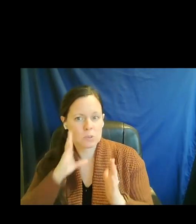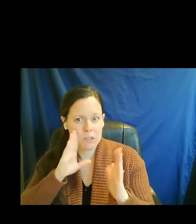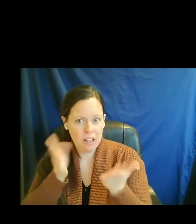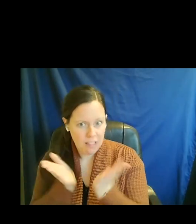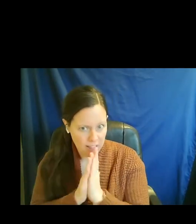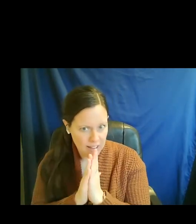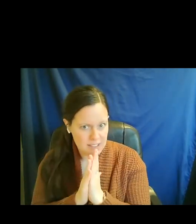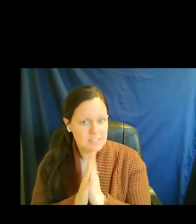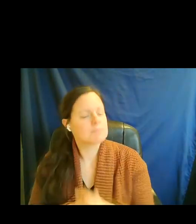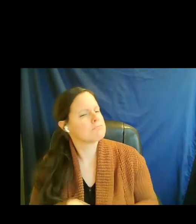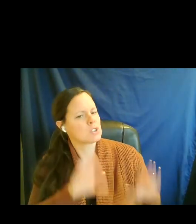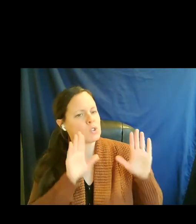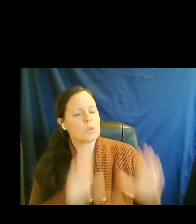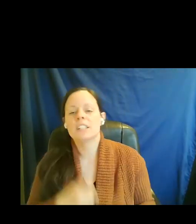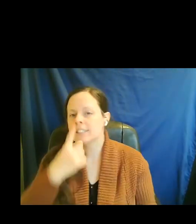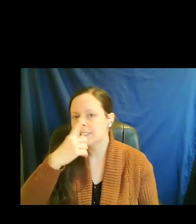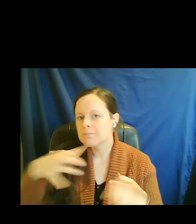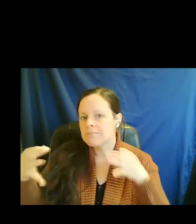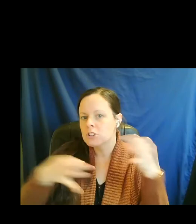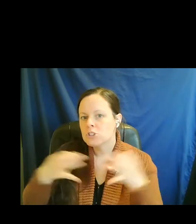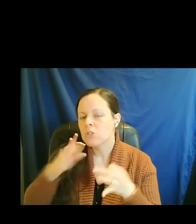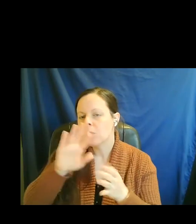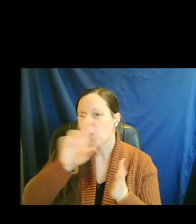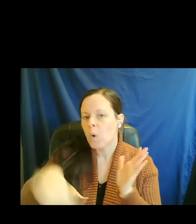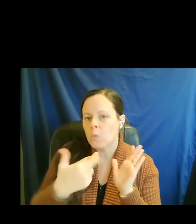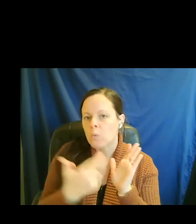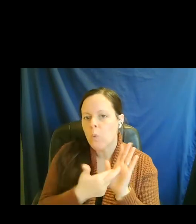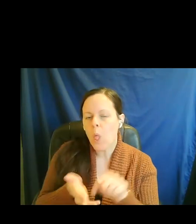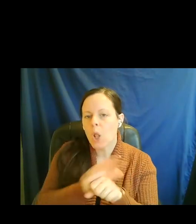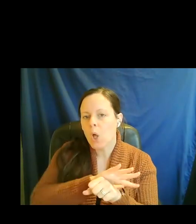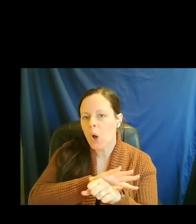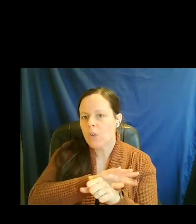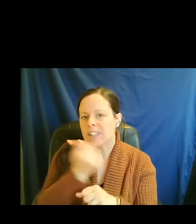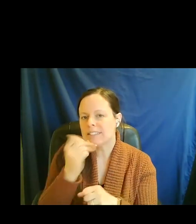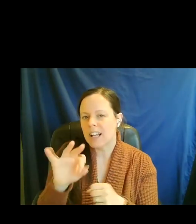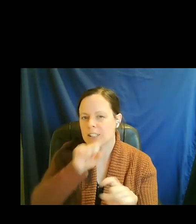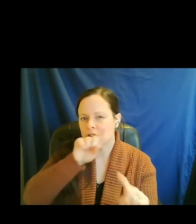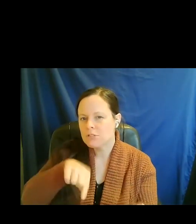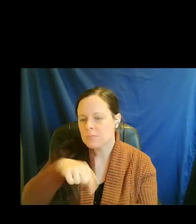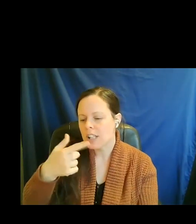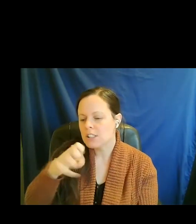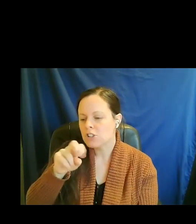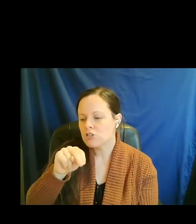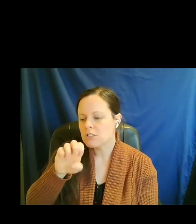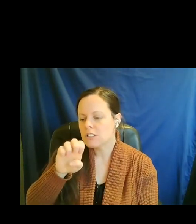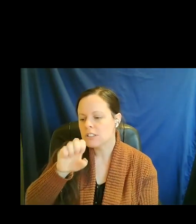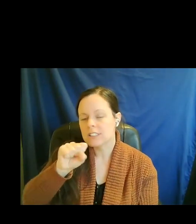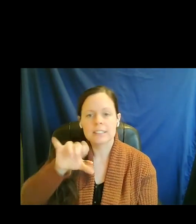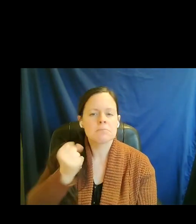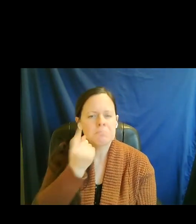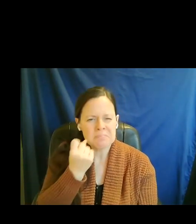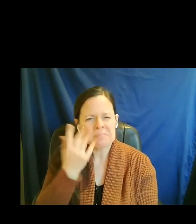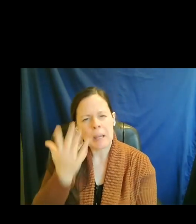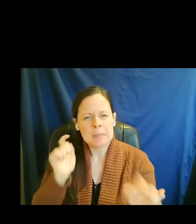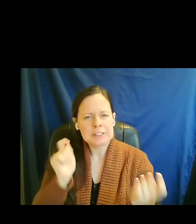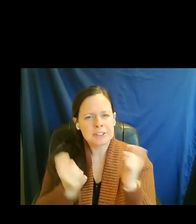can do us a favor and describe your role in the COVID-19 response at Genesis, which, as we recognize, may have ebbed and flowed throughout the last